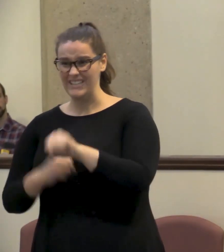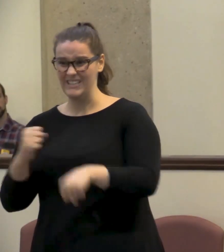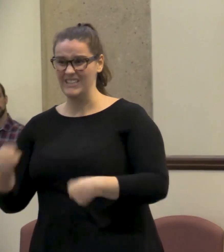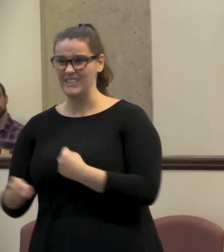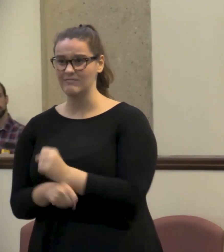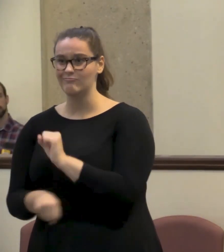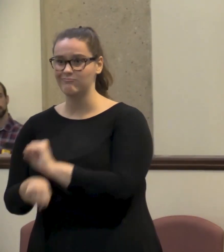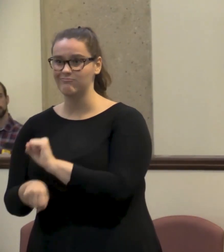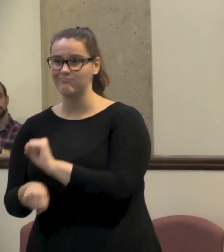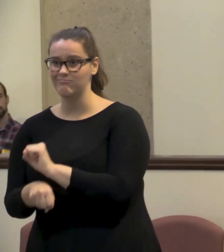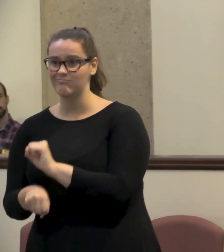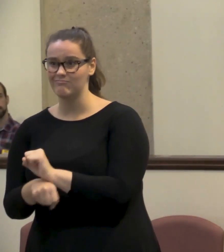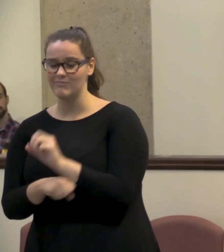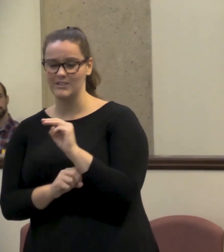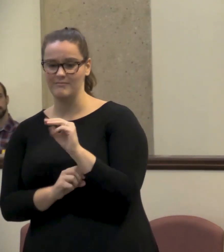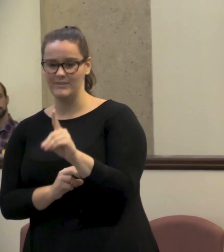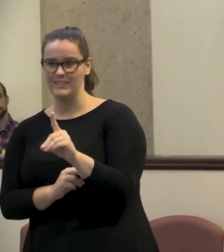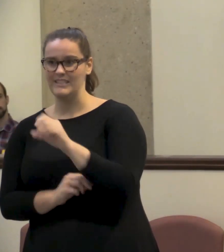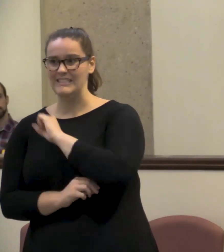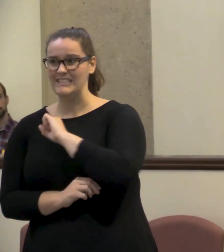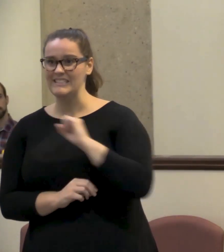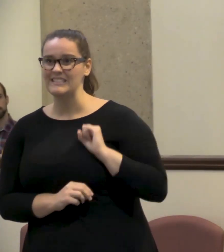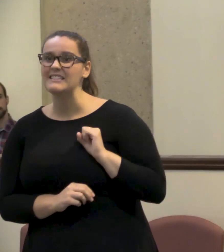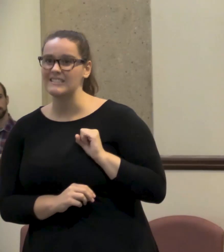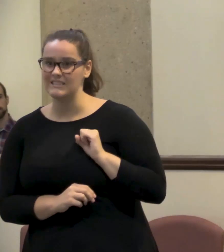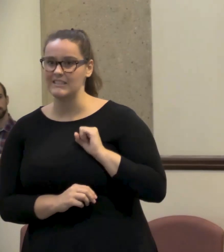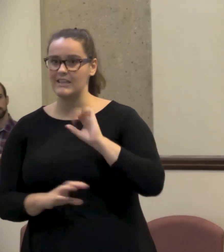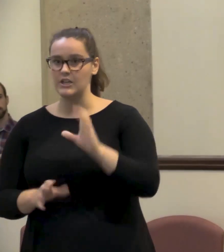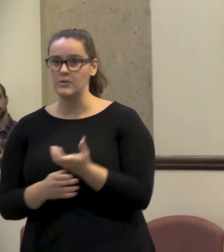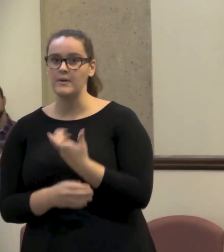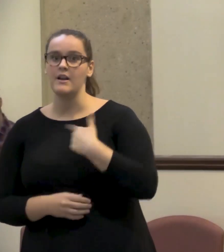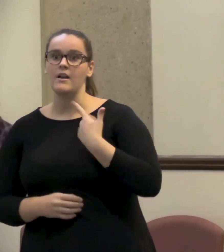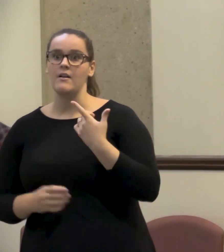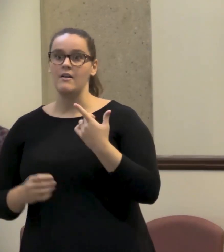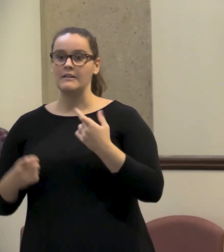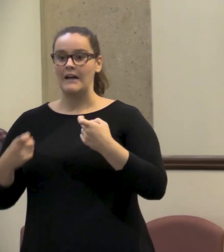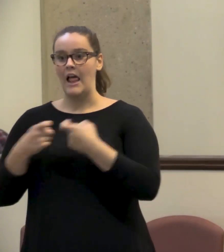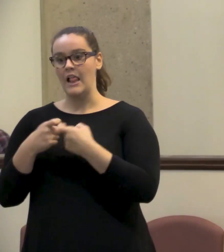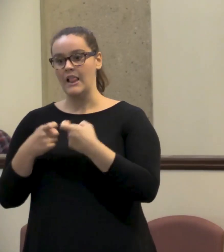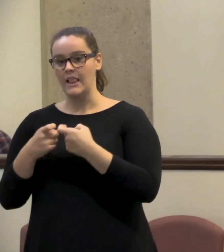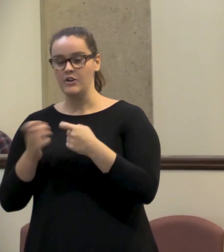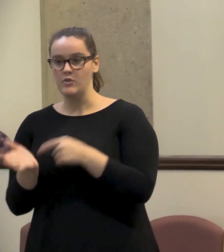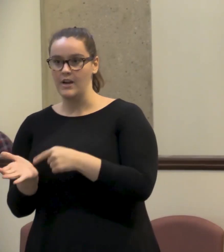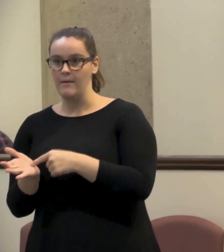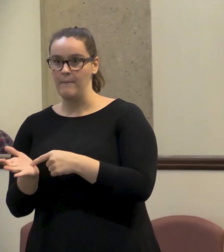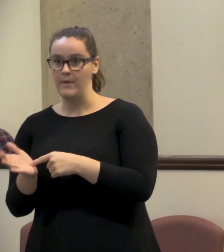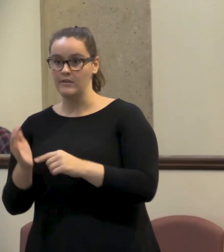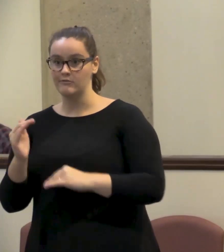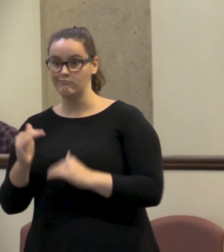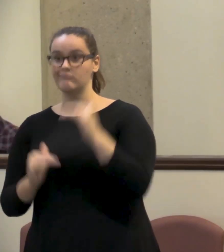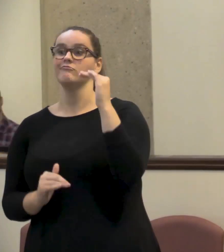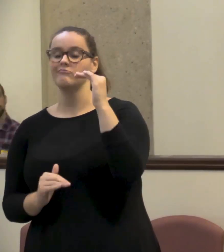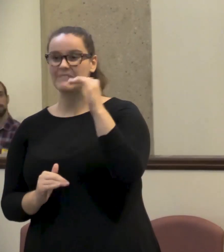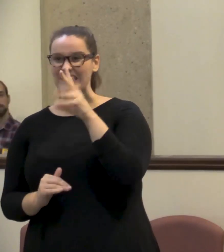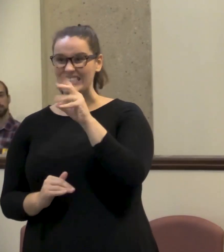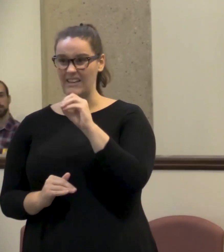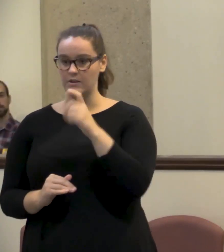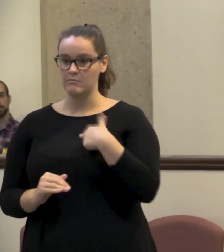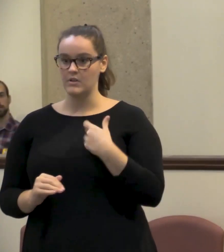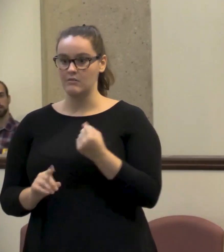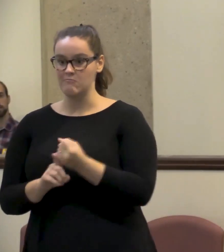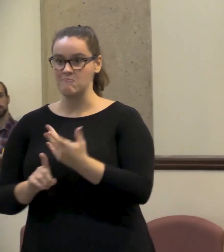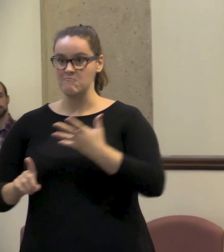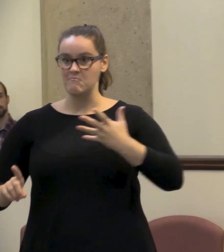who had been introduced electricity deregulation that made everybody's bills go up 70%, was trying to expand the death